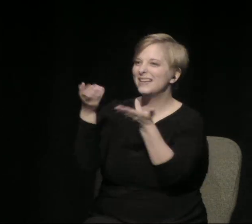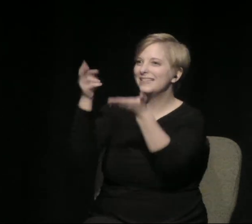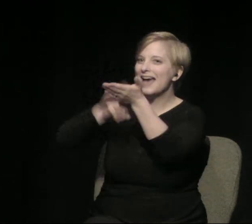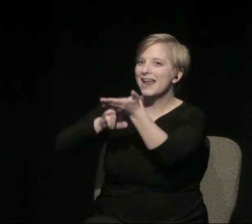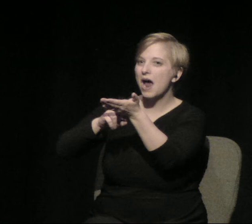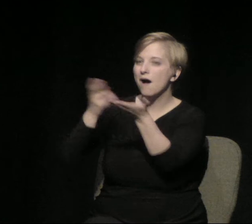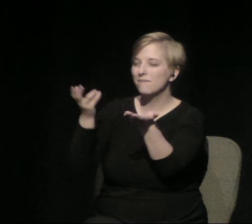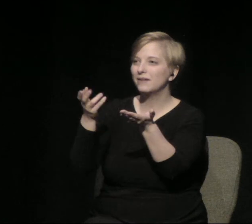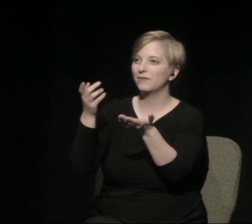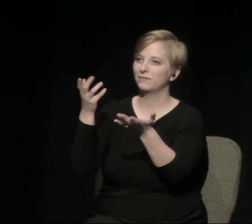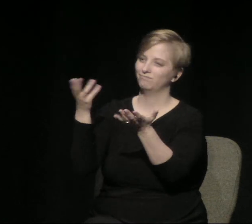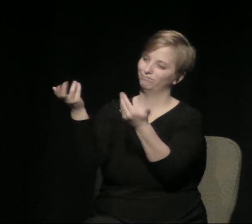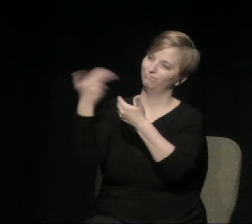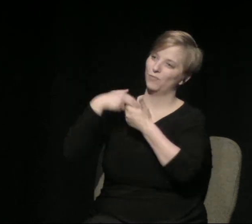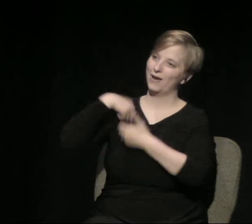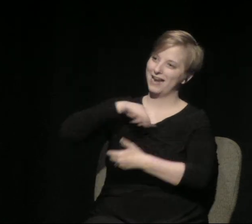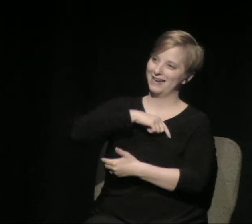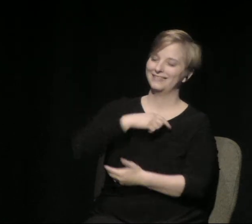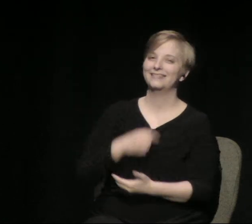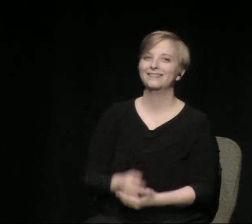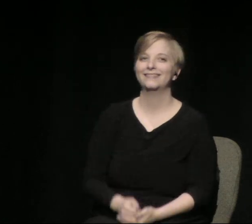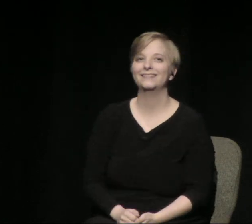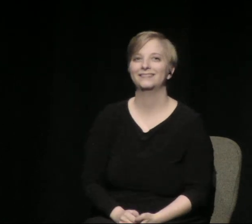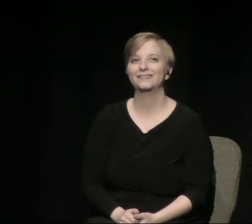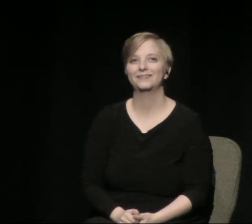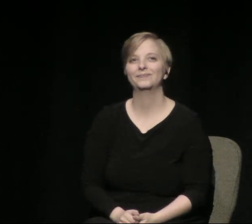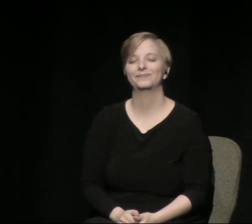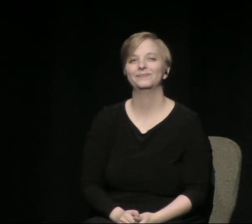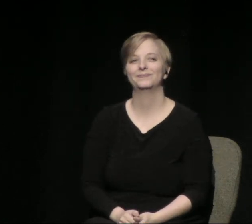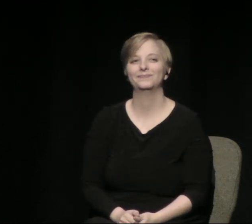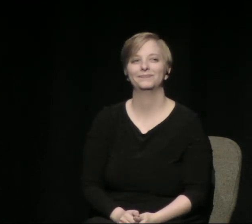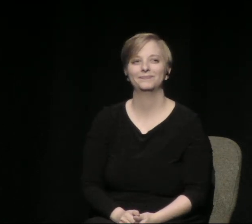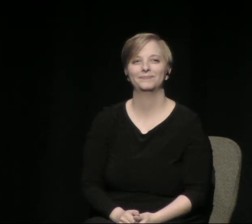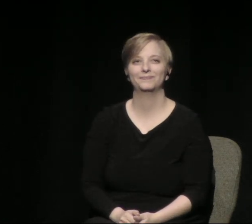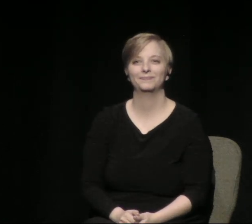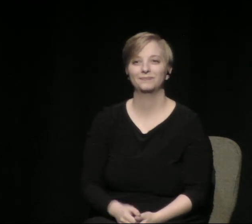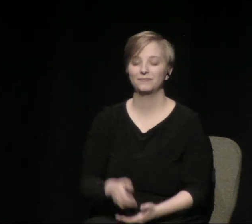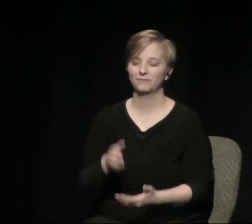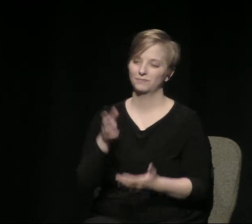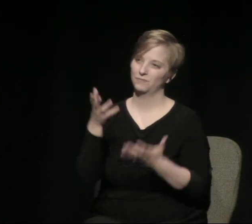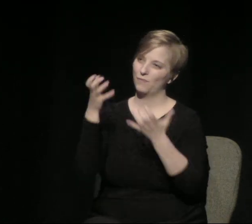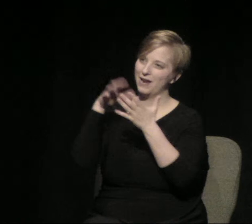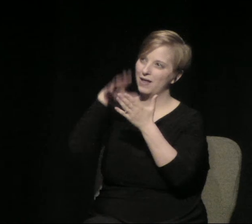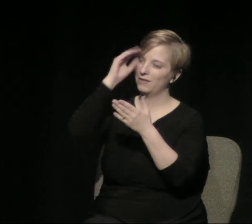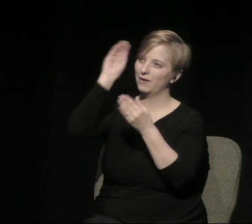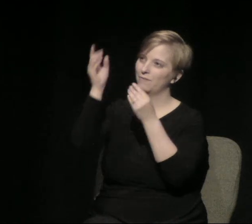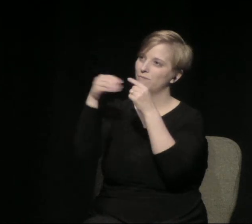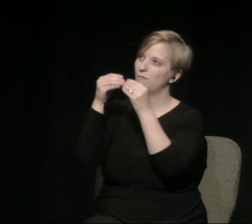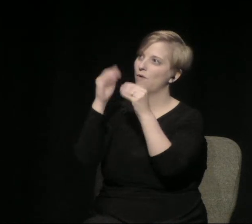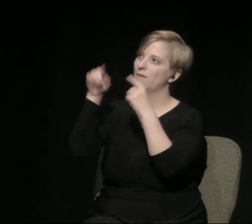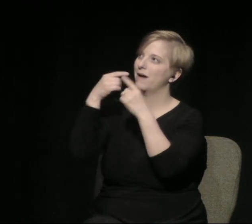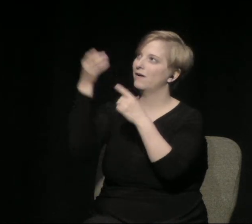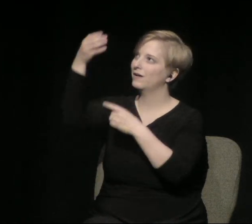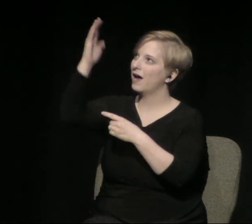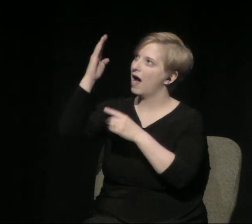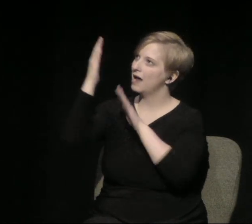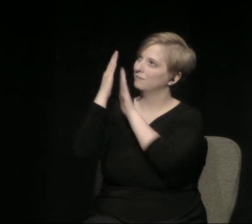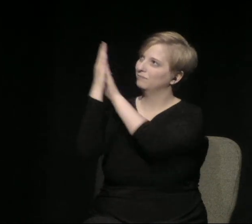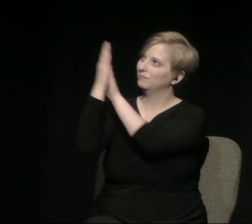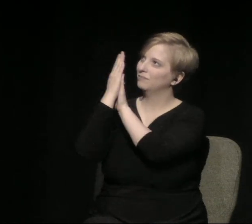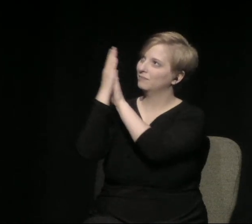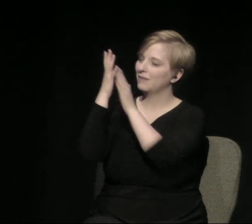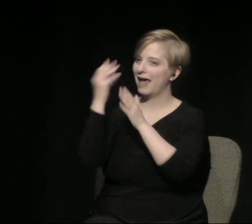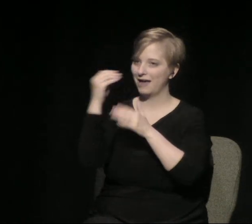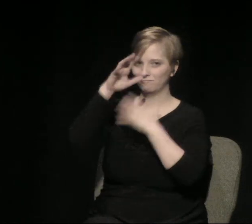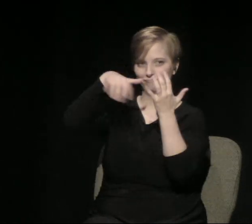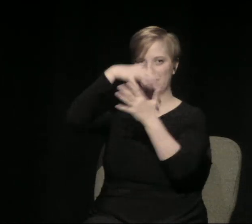man. We'd love to have you men at those two things with us to learn more about God, grow closer to God, and one another